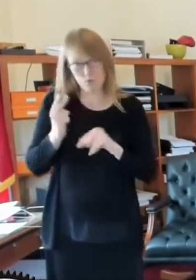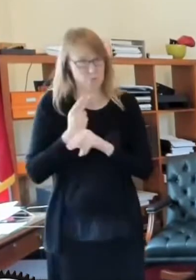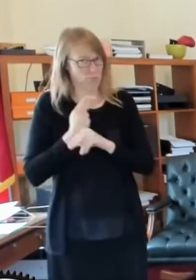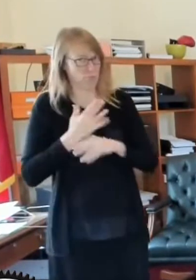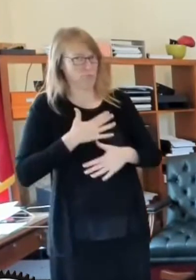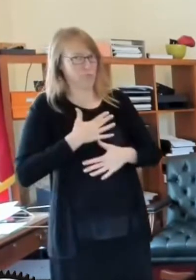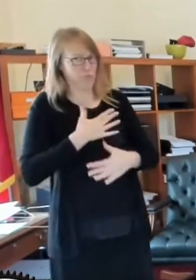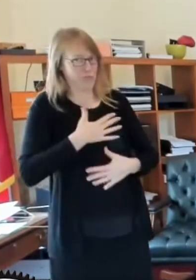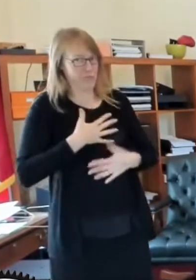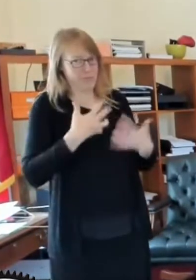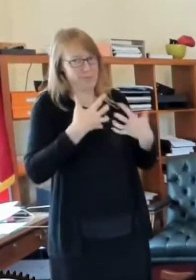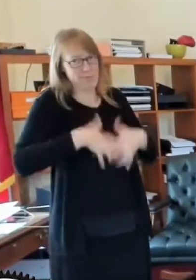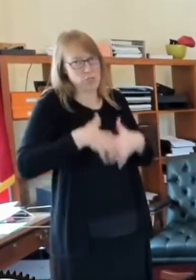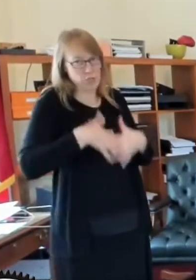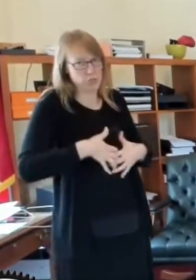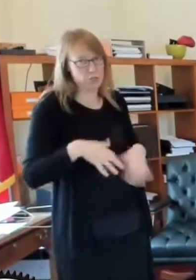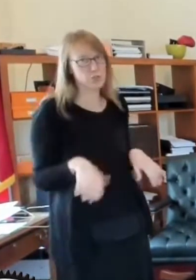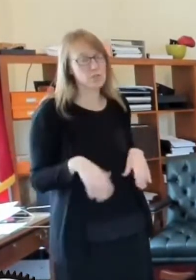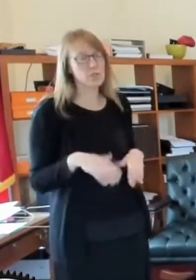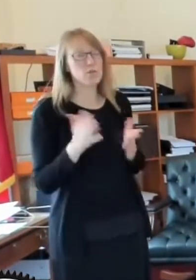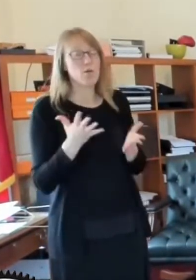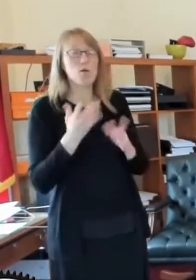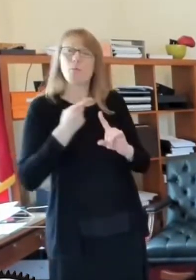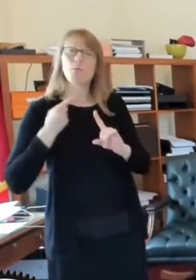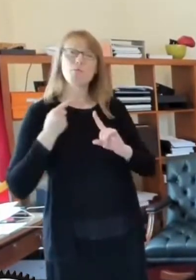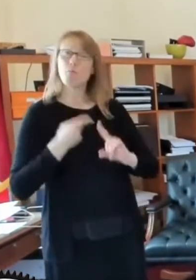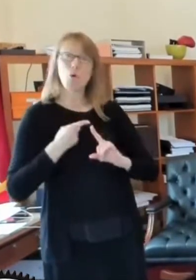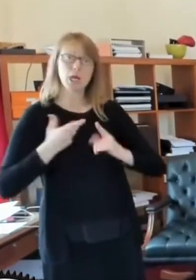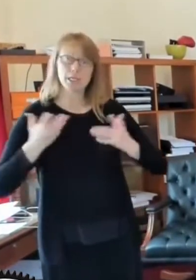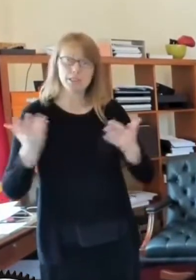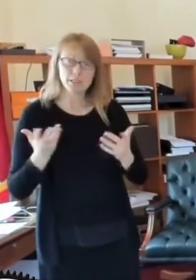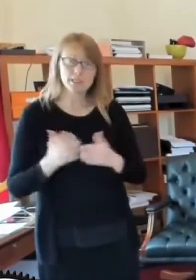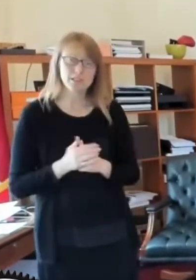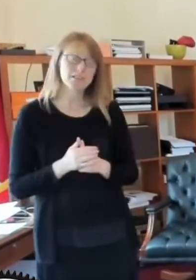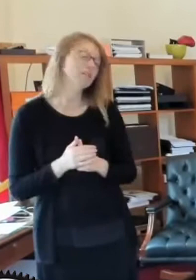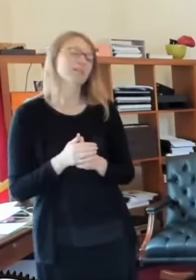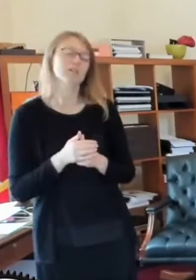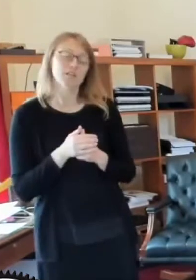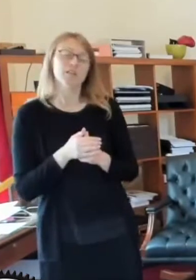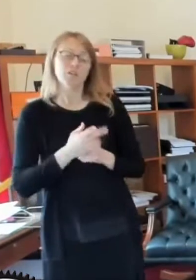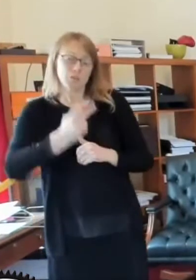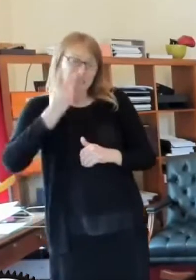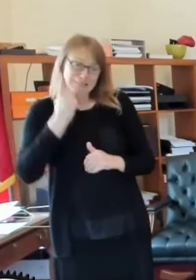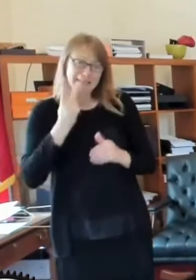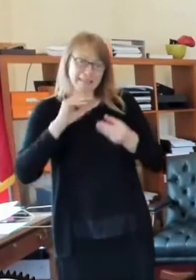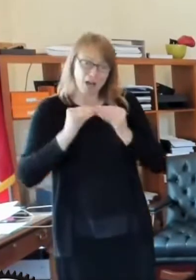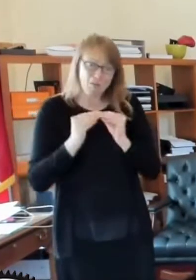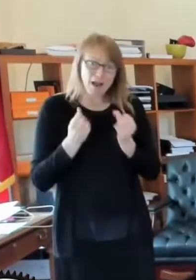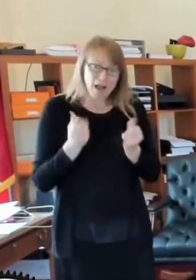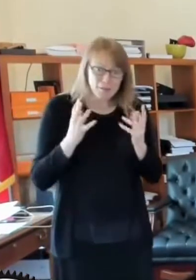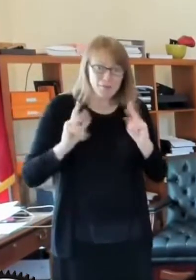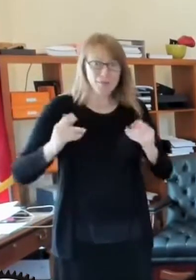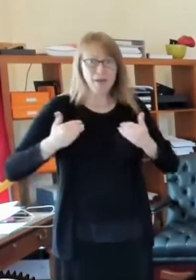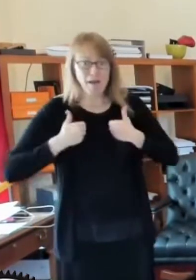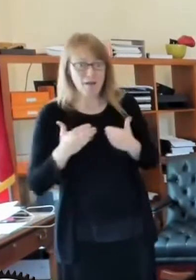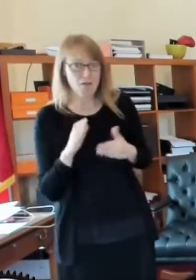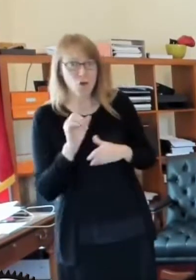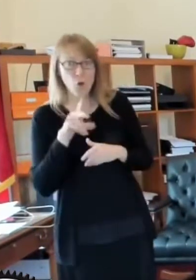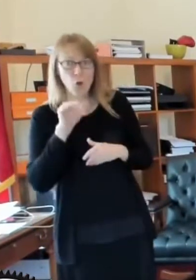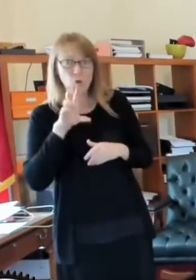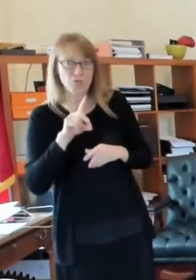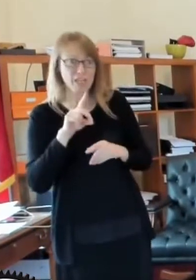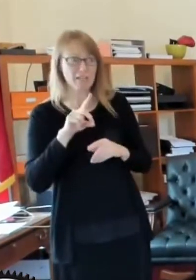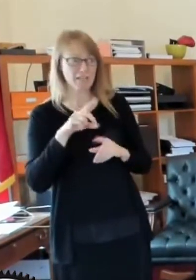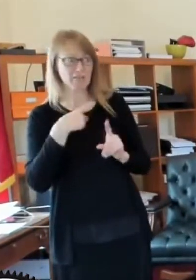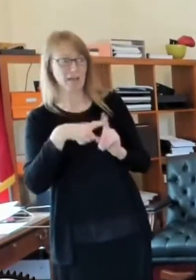confirmed cases. So the point here is really that cases continue to go up. Hospitalizations are